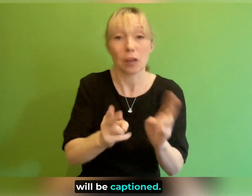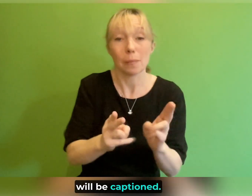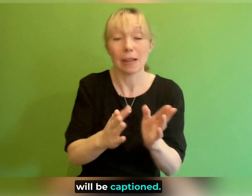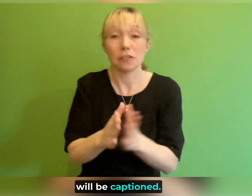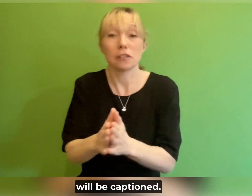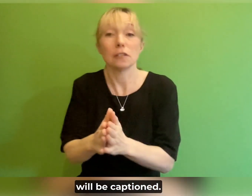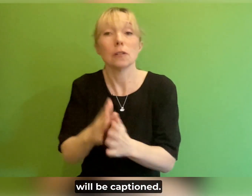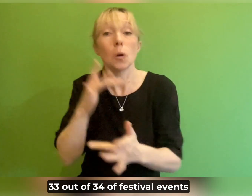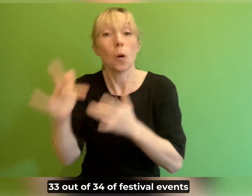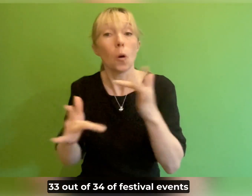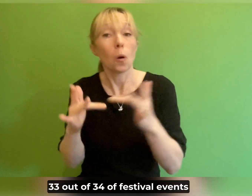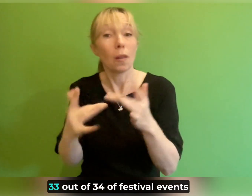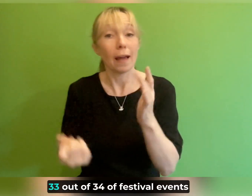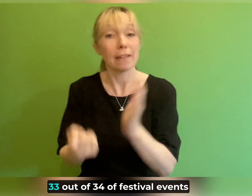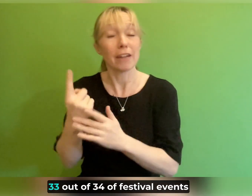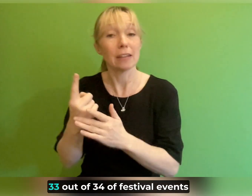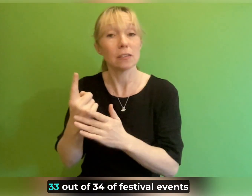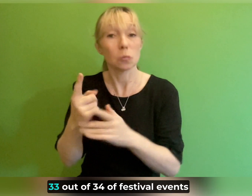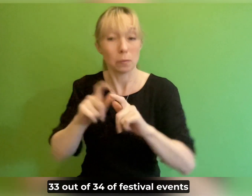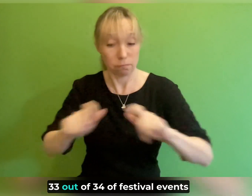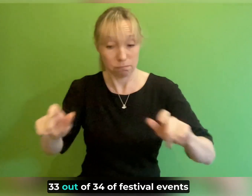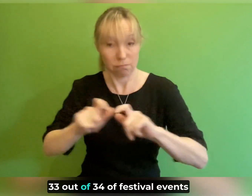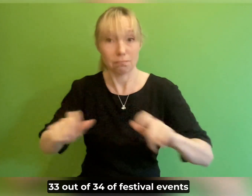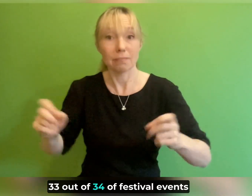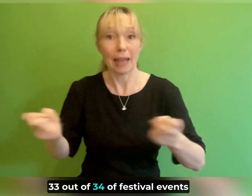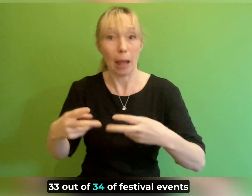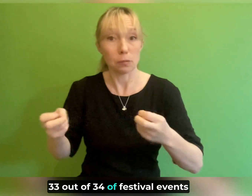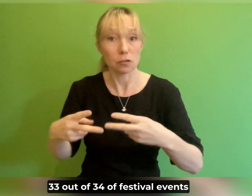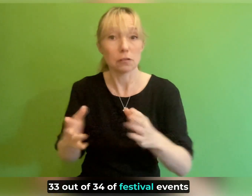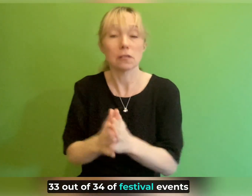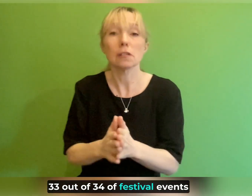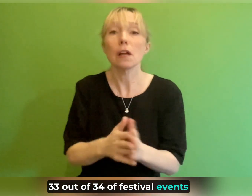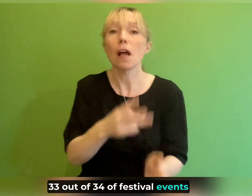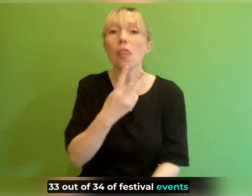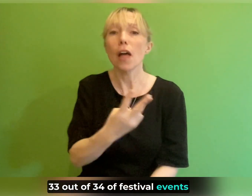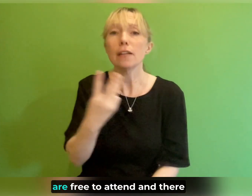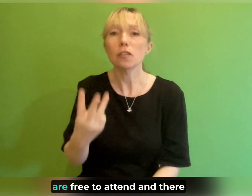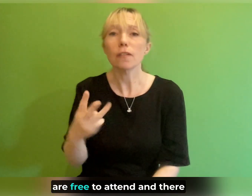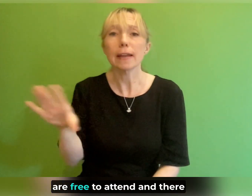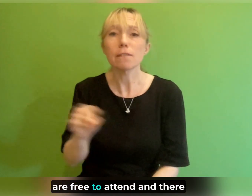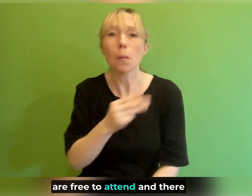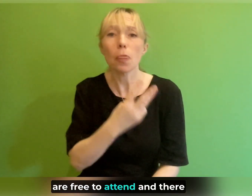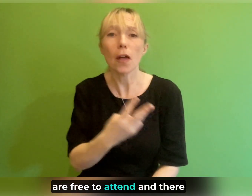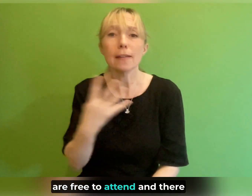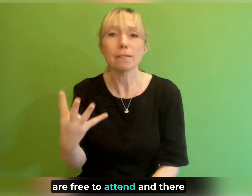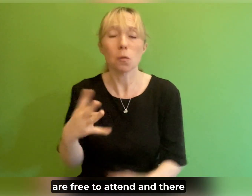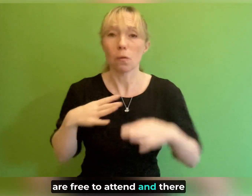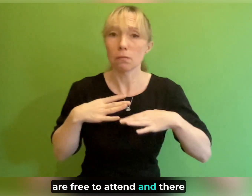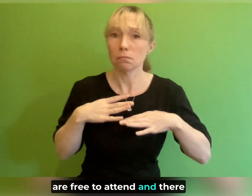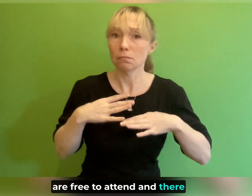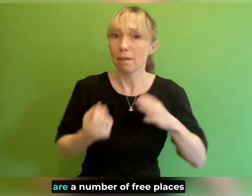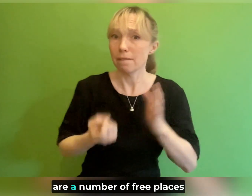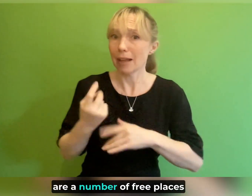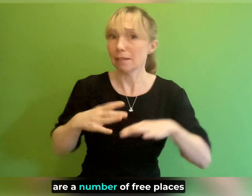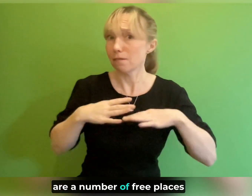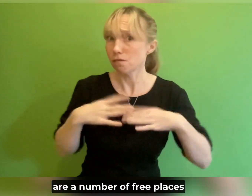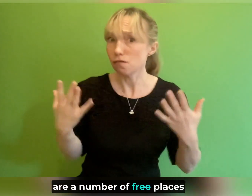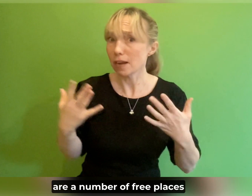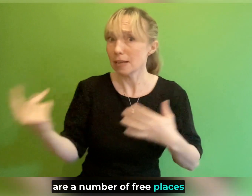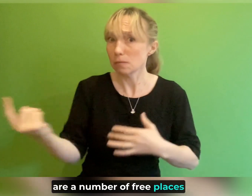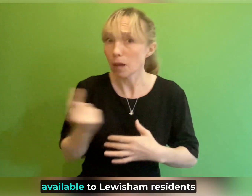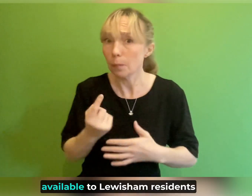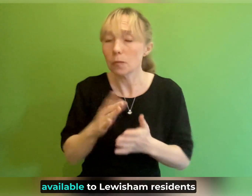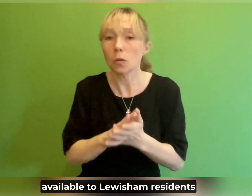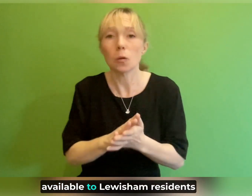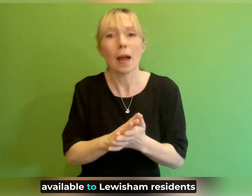be captioned. 33 out of 34 festival events are free to attend and there are a number of